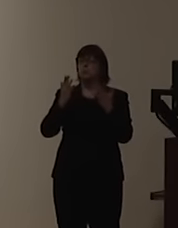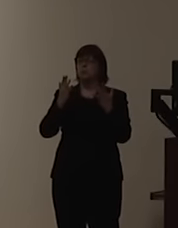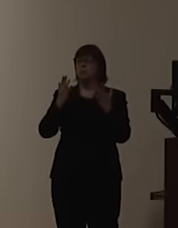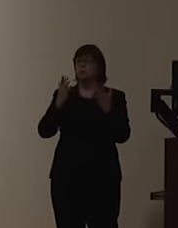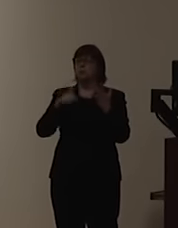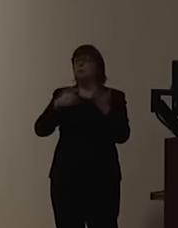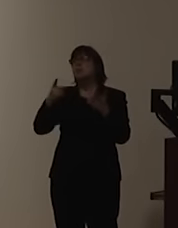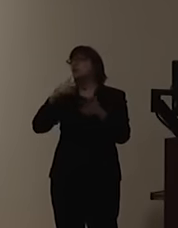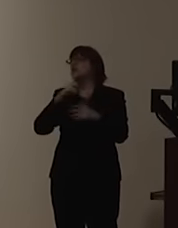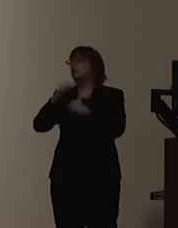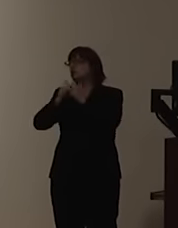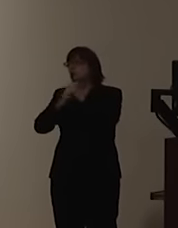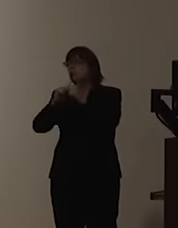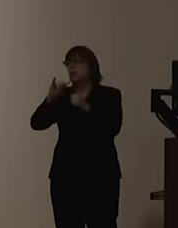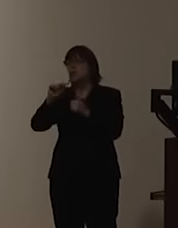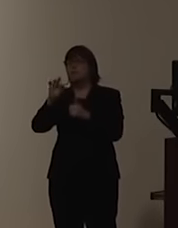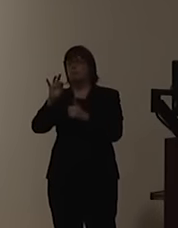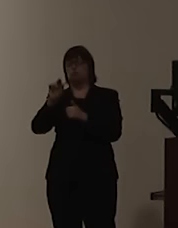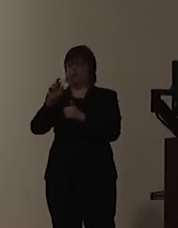We have weak infrastructure.